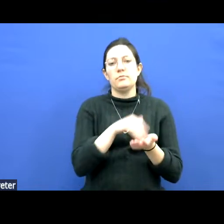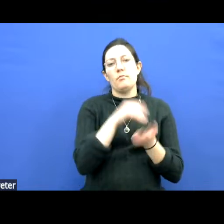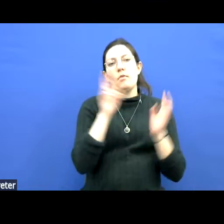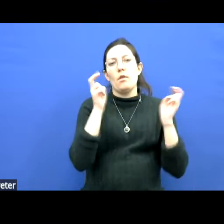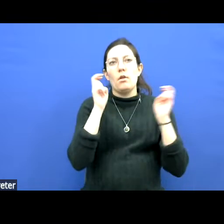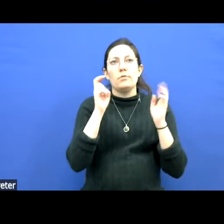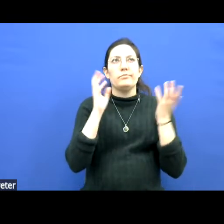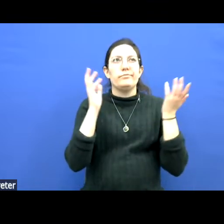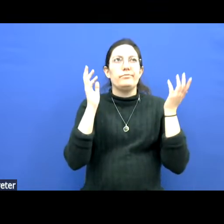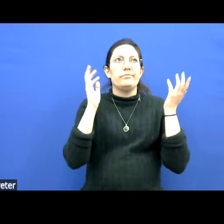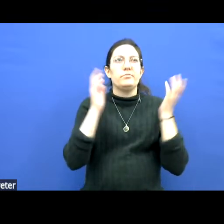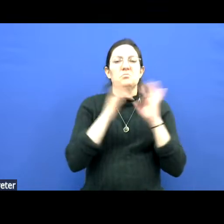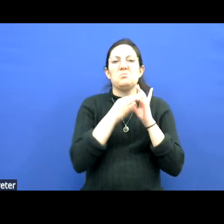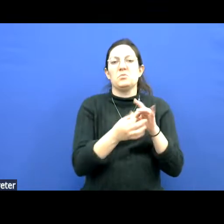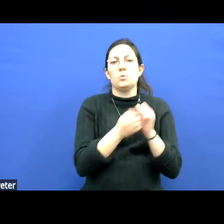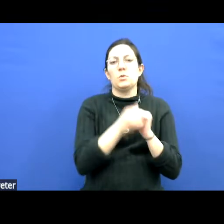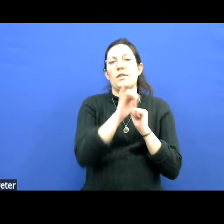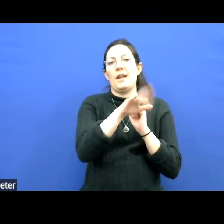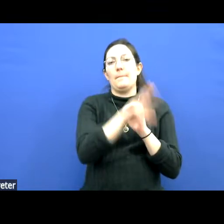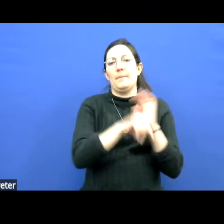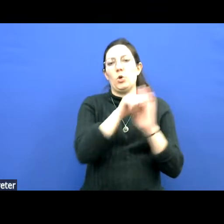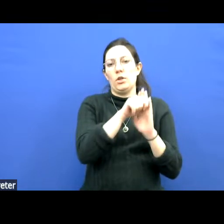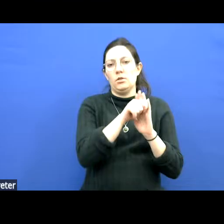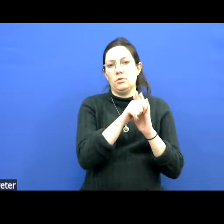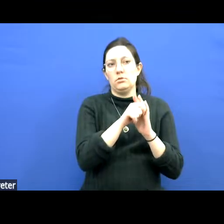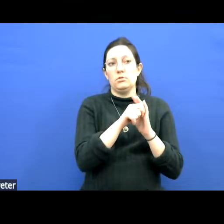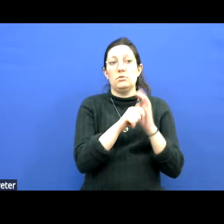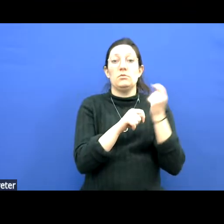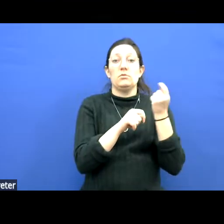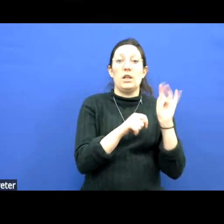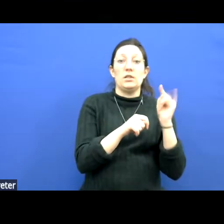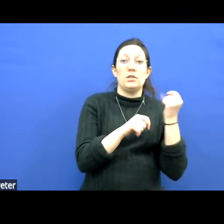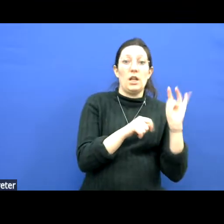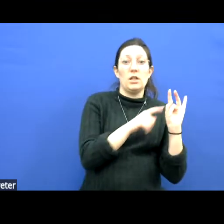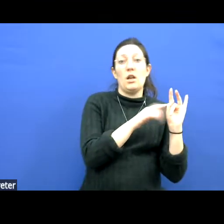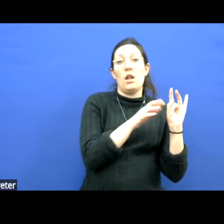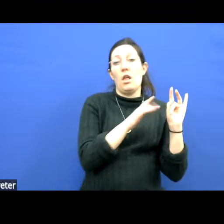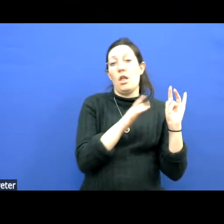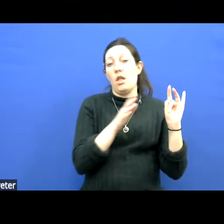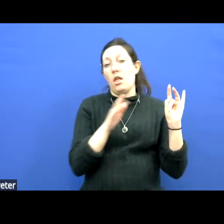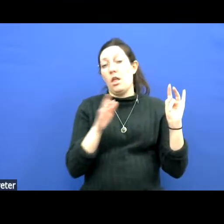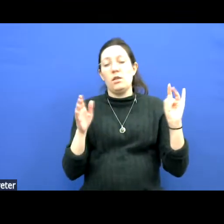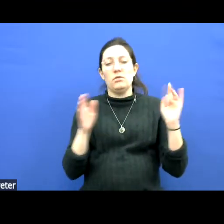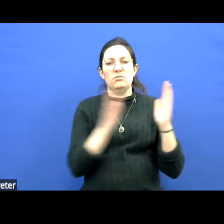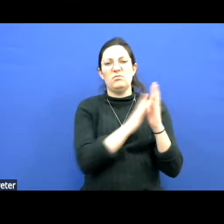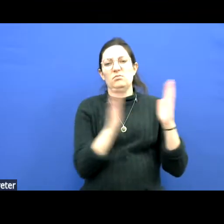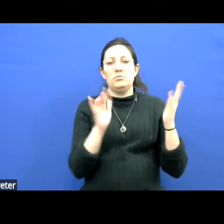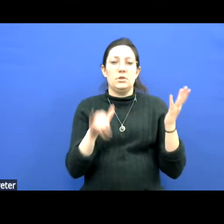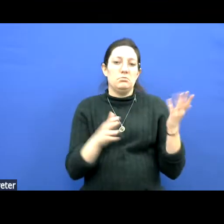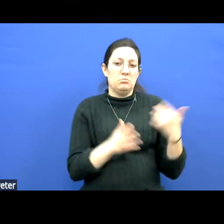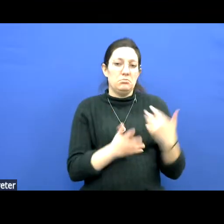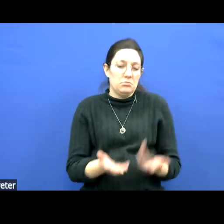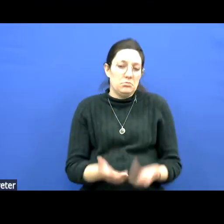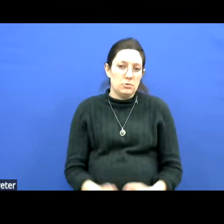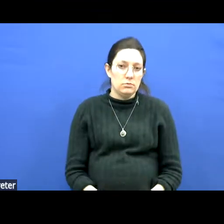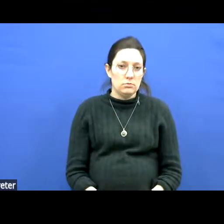right? They're, like I said, as far back as 1818 and forward. So